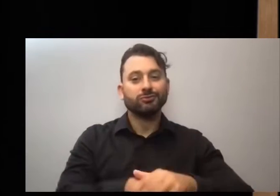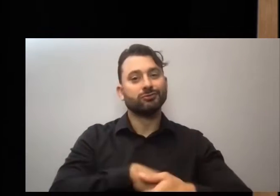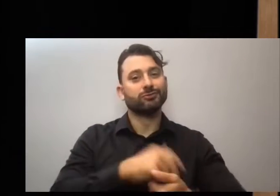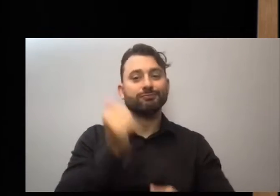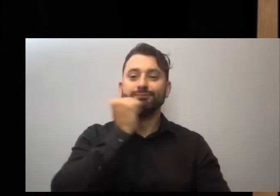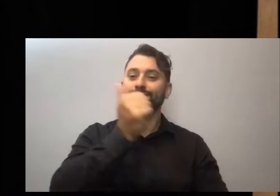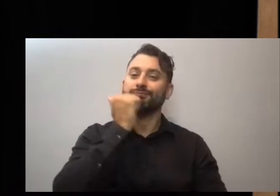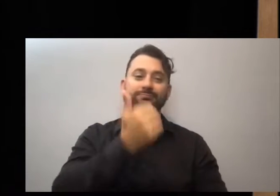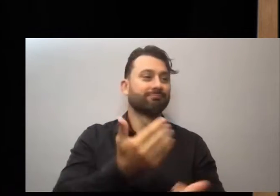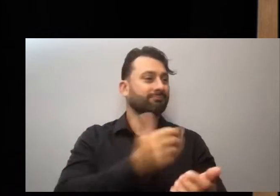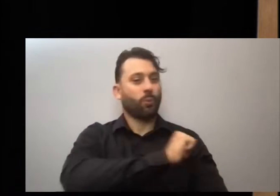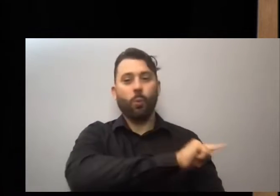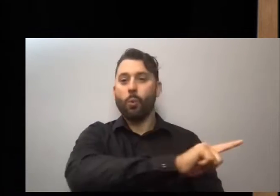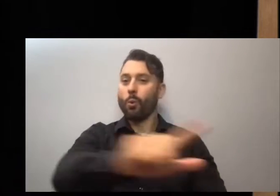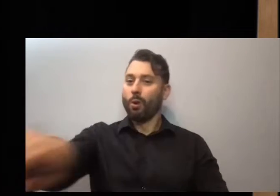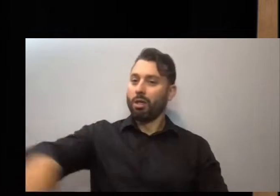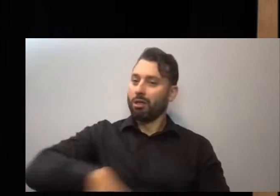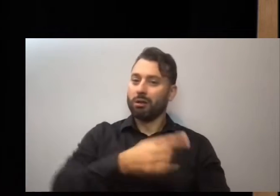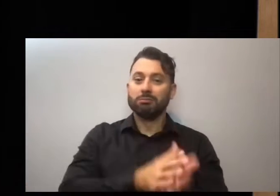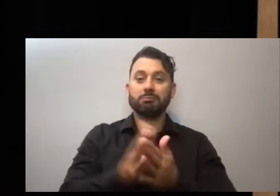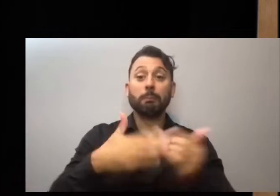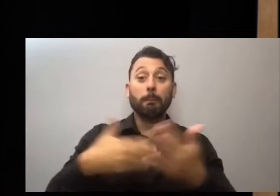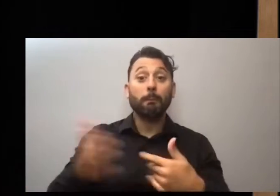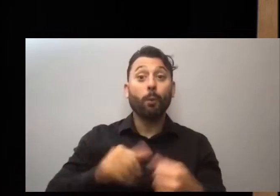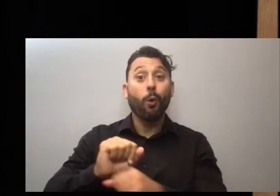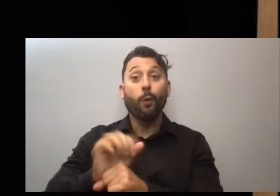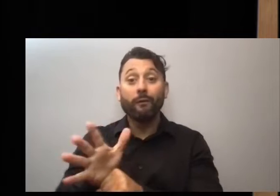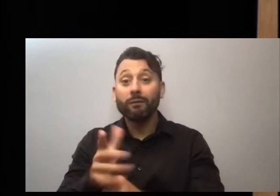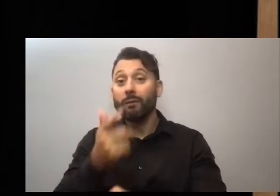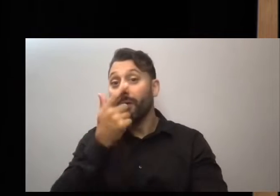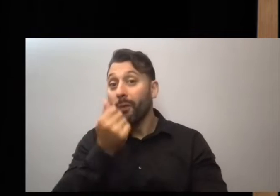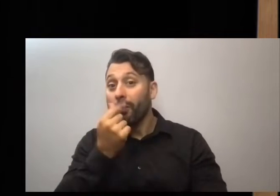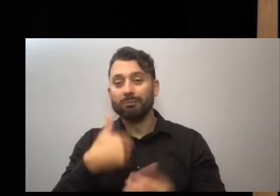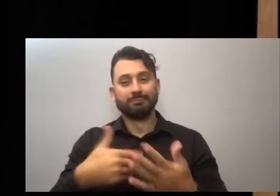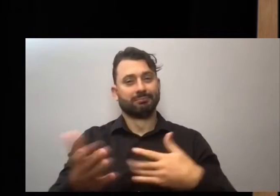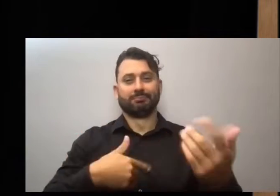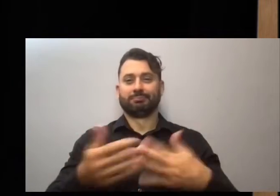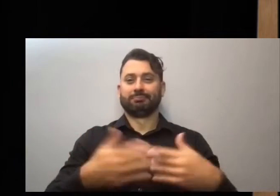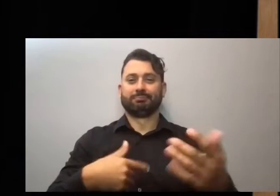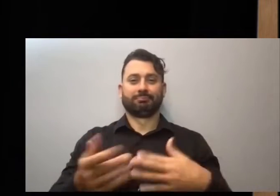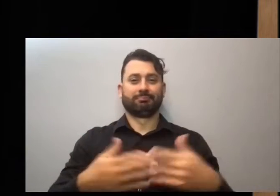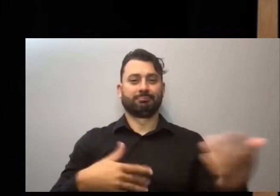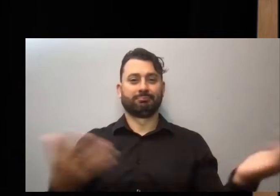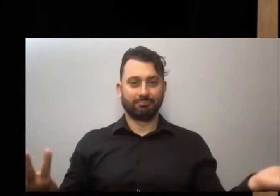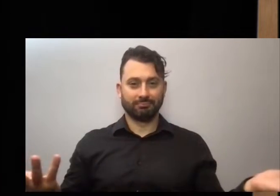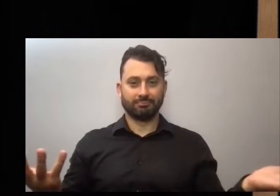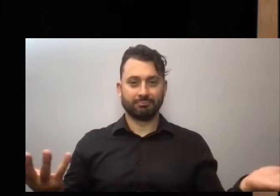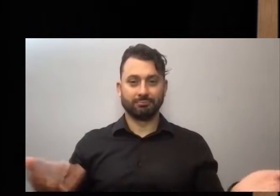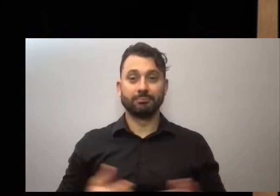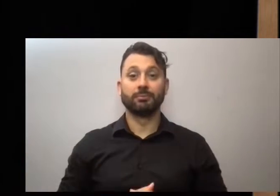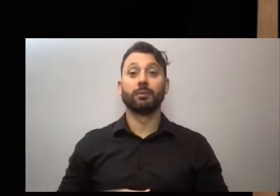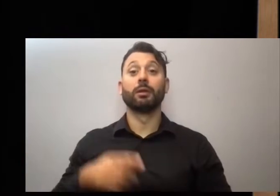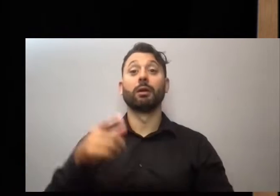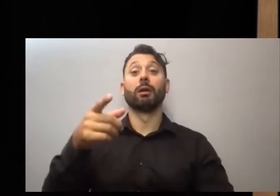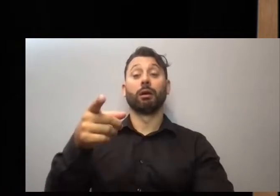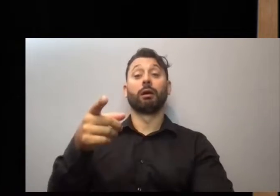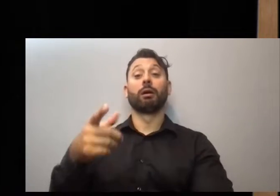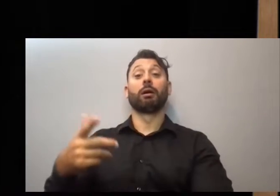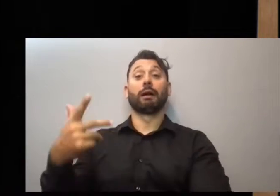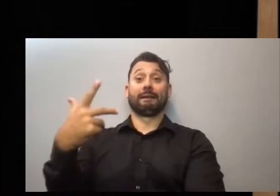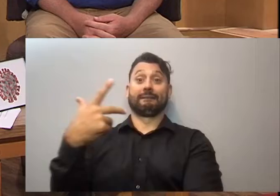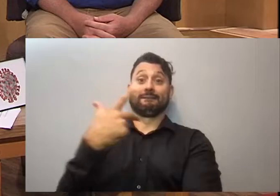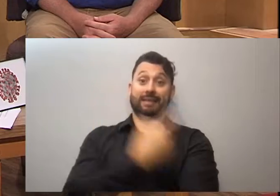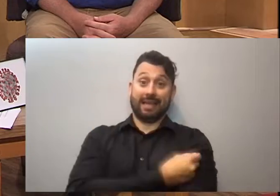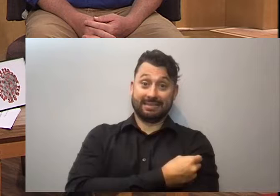vaccinated. People that are vaccinated tend not to get sick with COVID-19, but they also don't end up in the hospital, and they are even